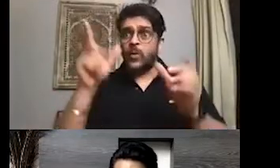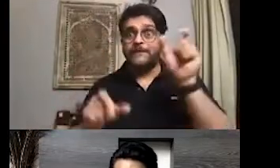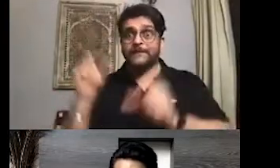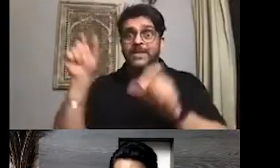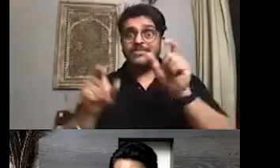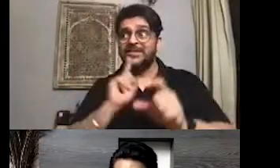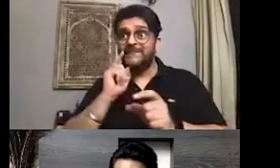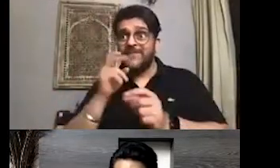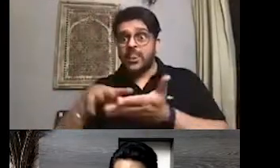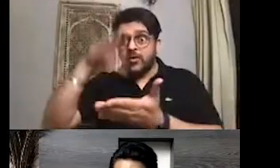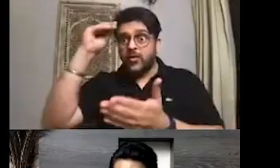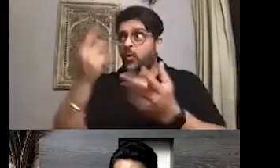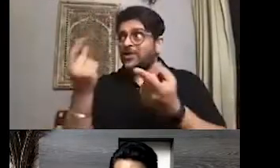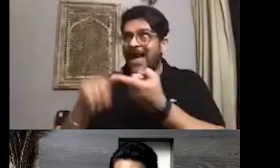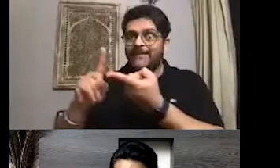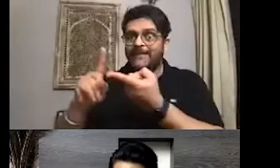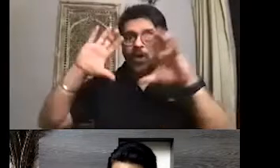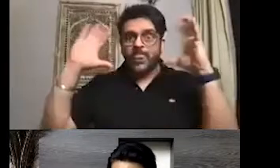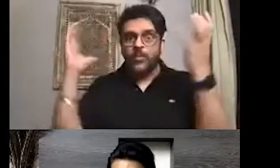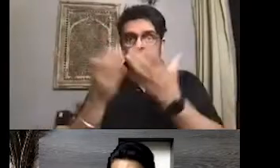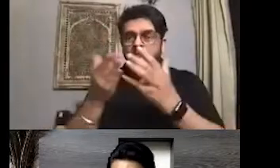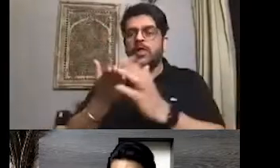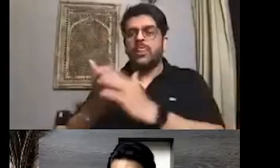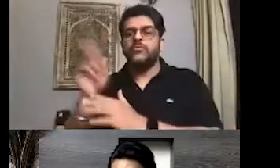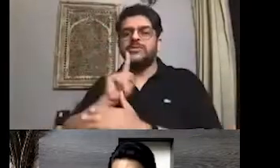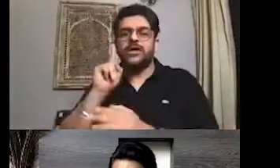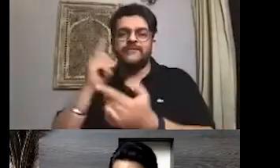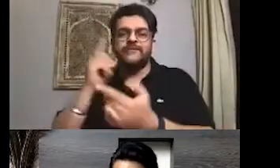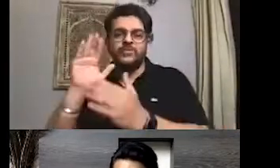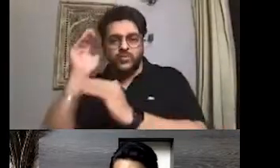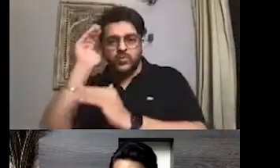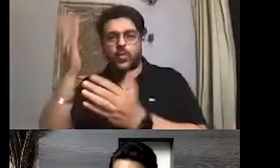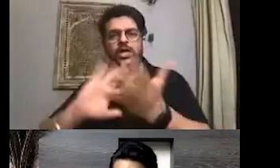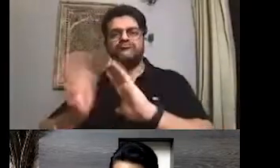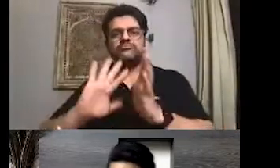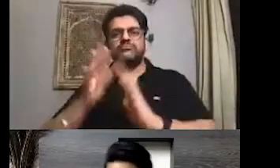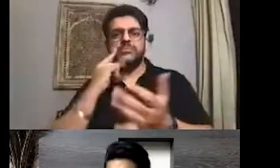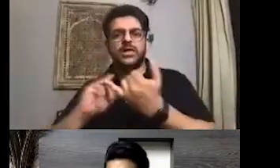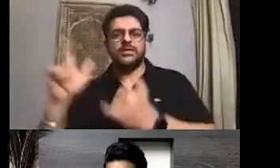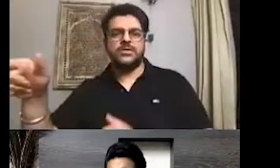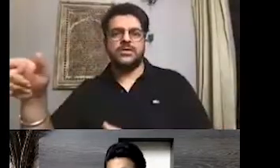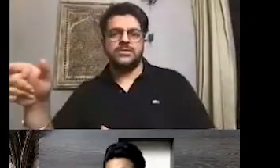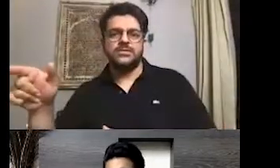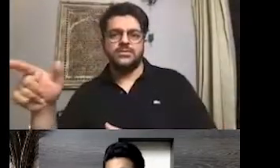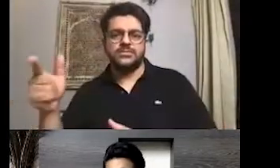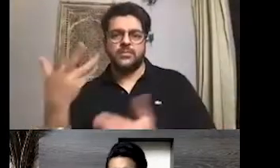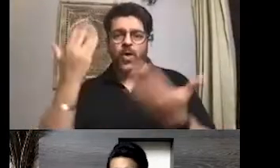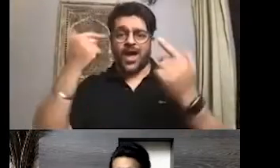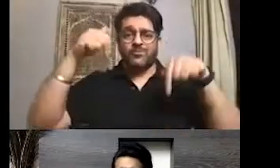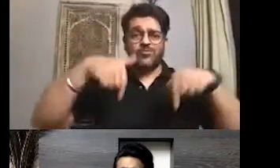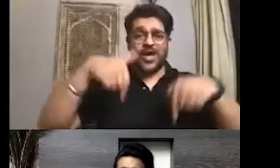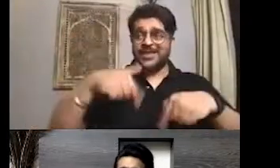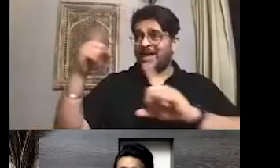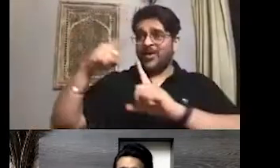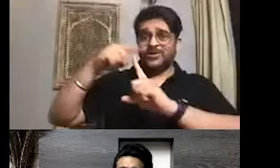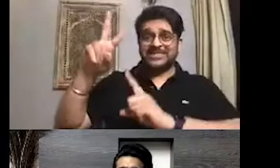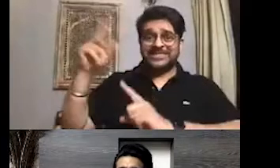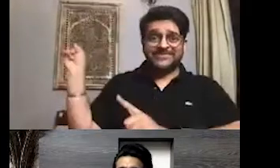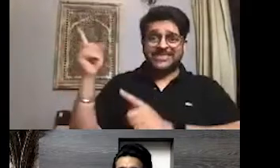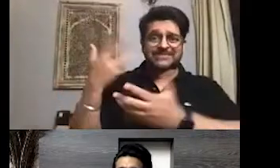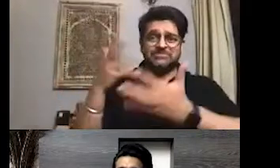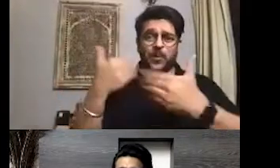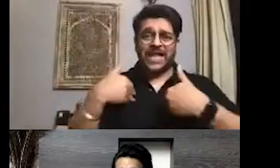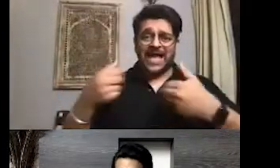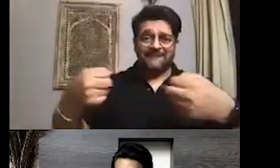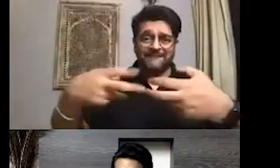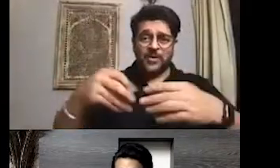So we have deaf news channels as well where people could learn what is happening around the world and that is provided in Indian Sign